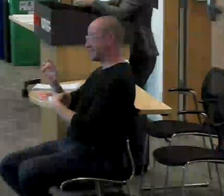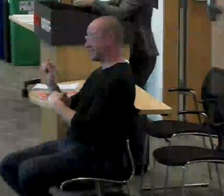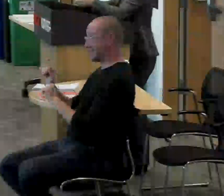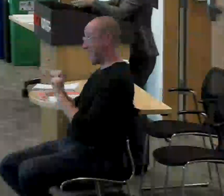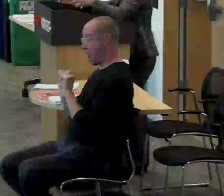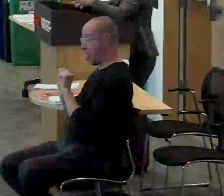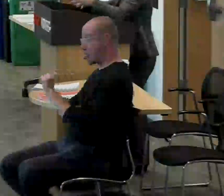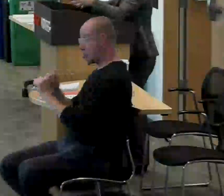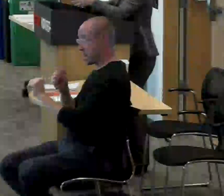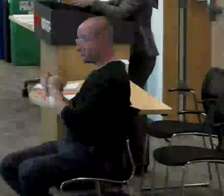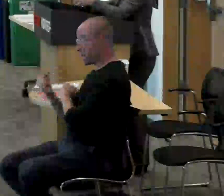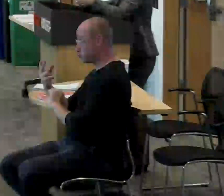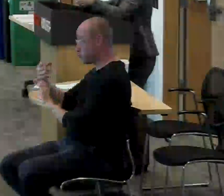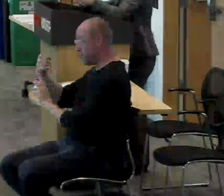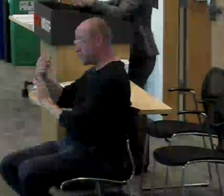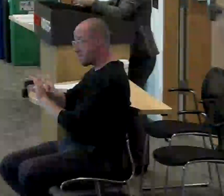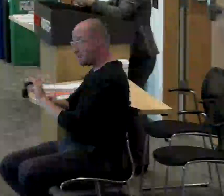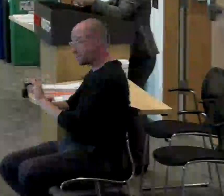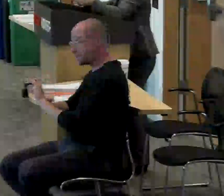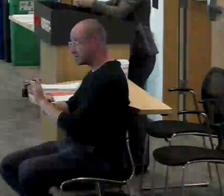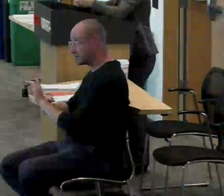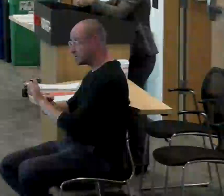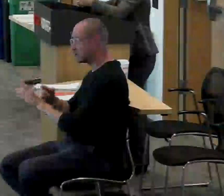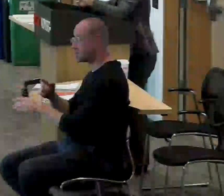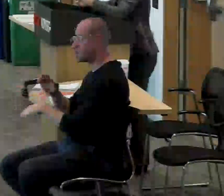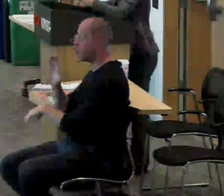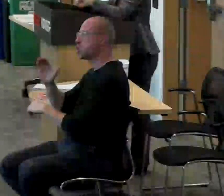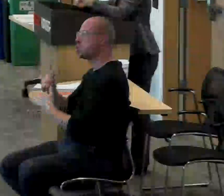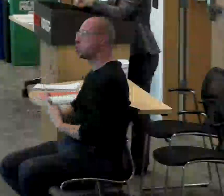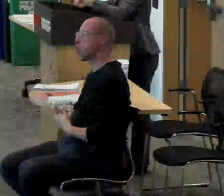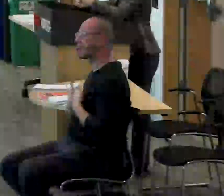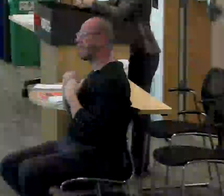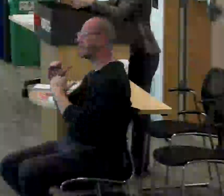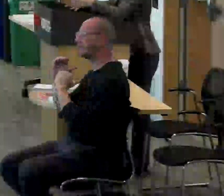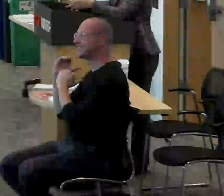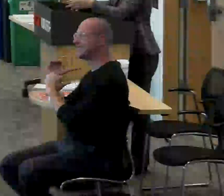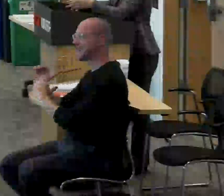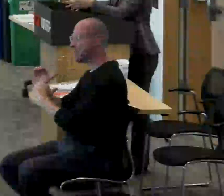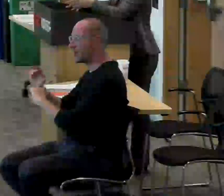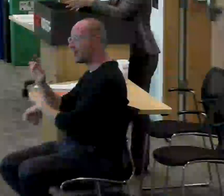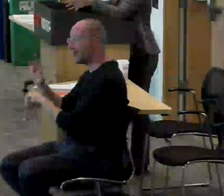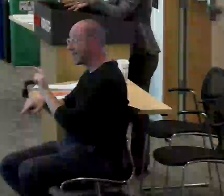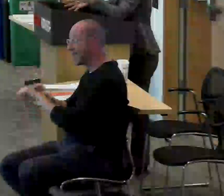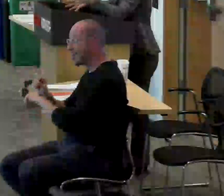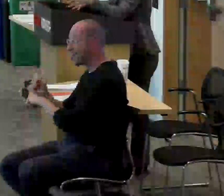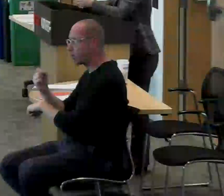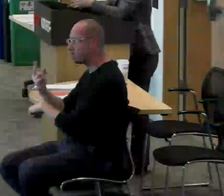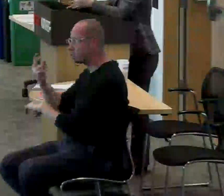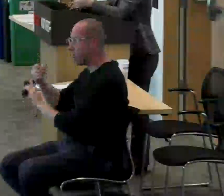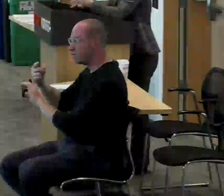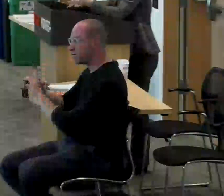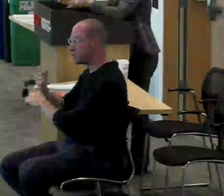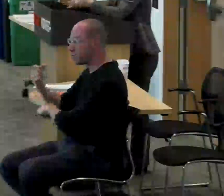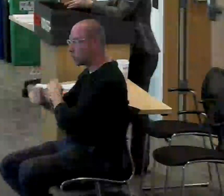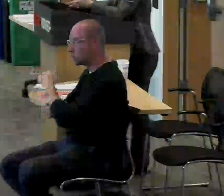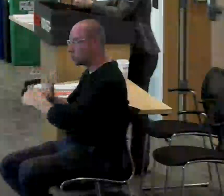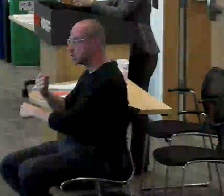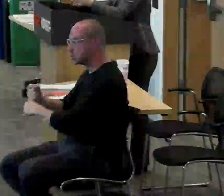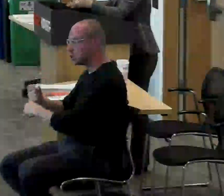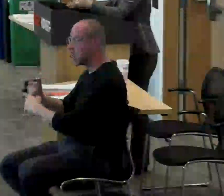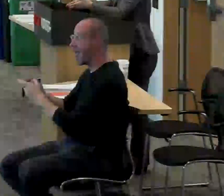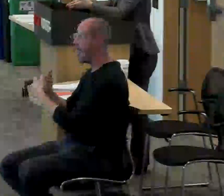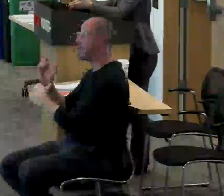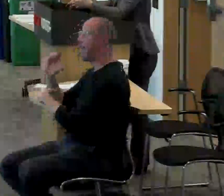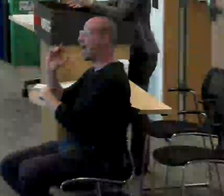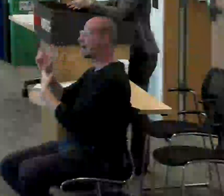work or you can't do certain things or your life is limited severely enough based on the injury. But let's say that you can work again